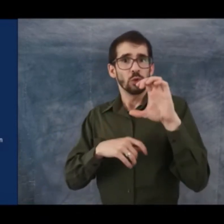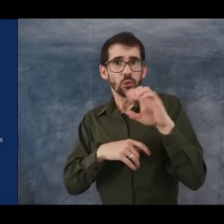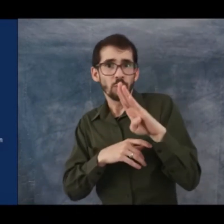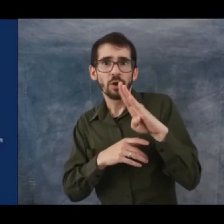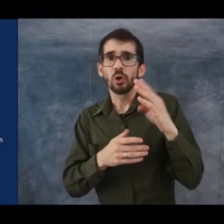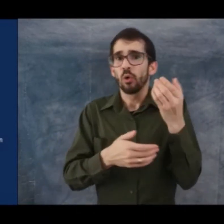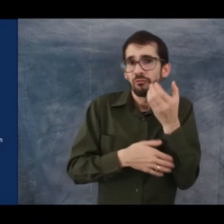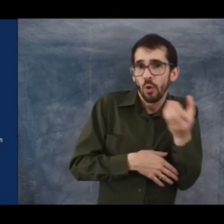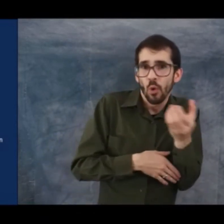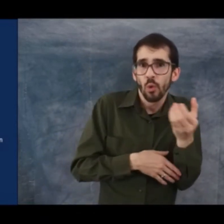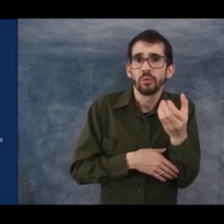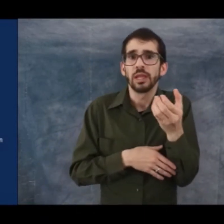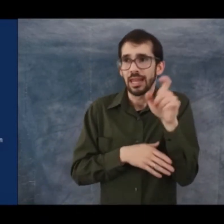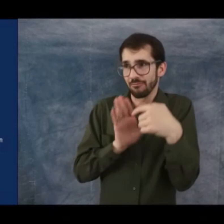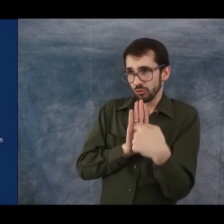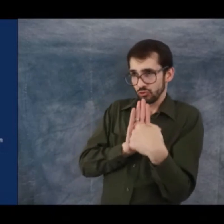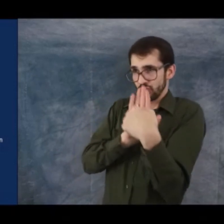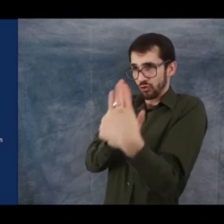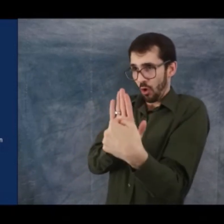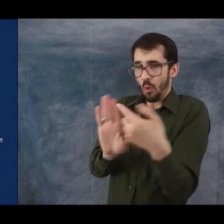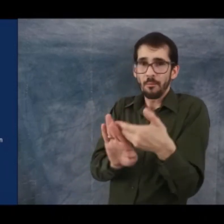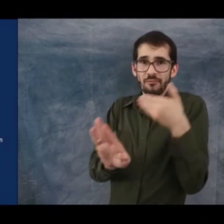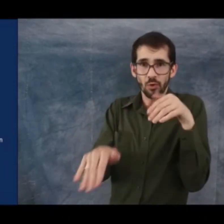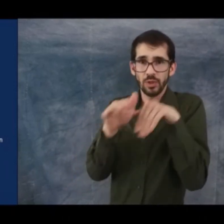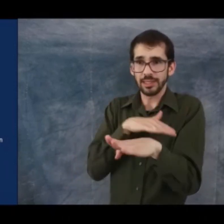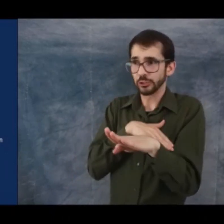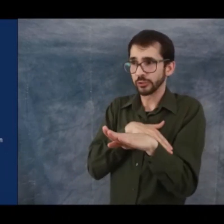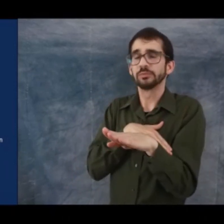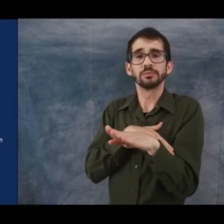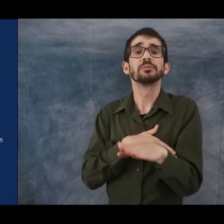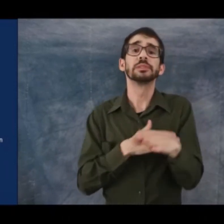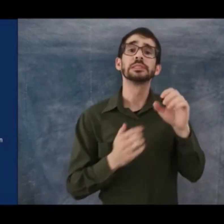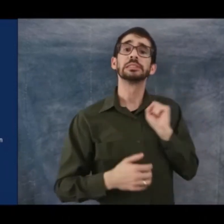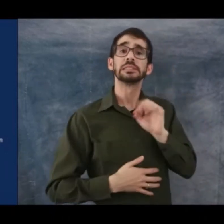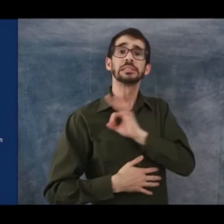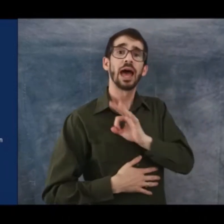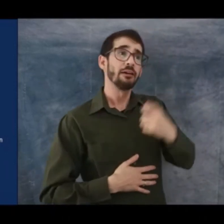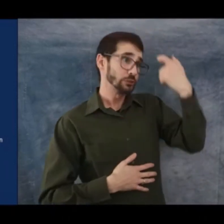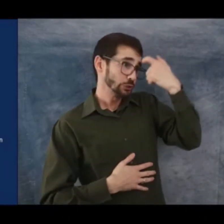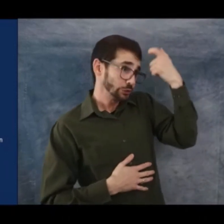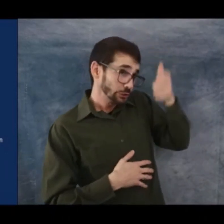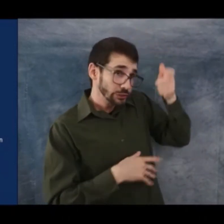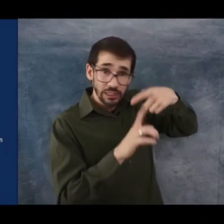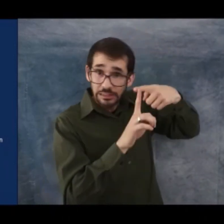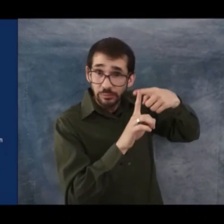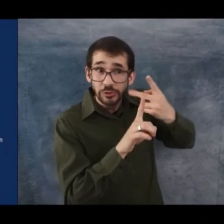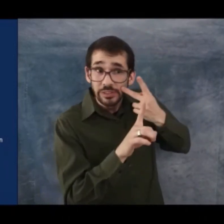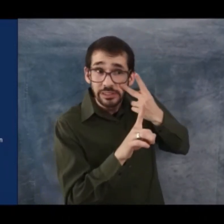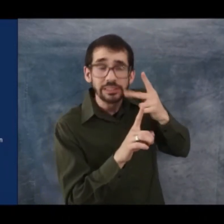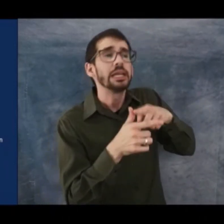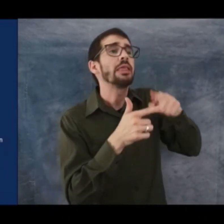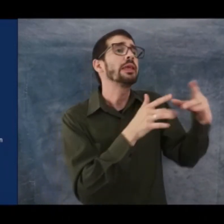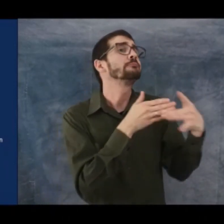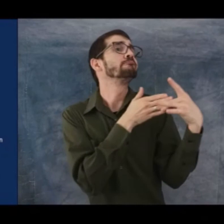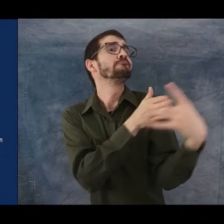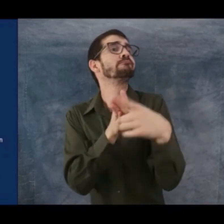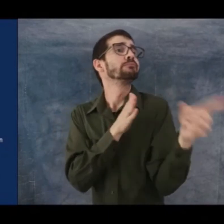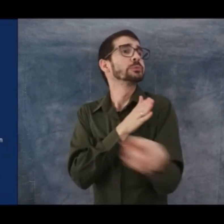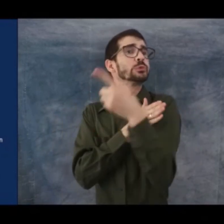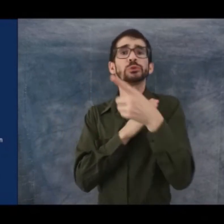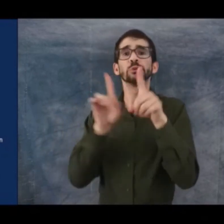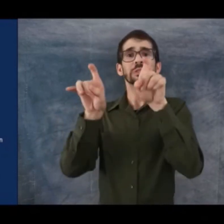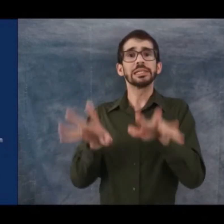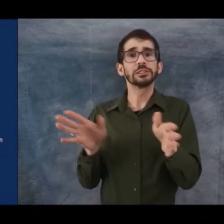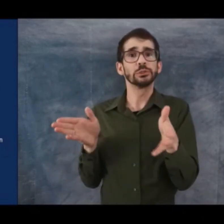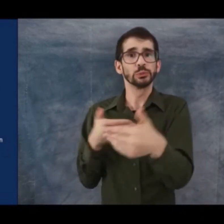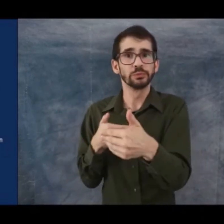the staff before entering the building. Staff will take temperatures and direct students to their testing location. In the building, students will